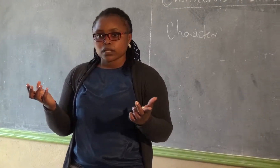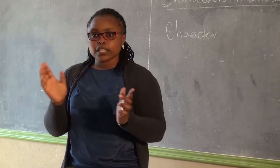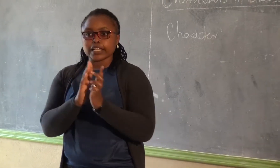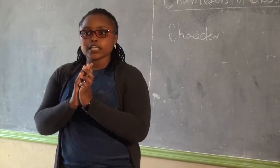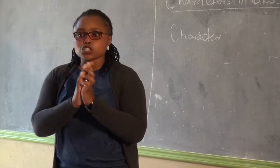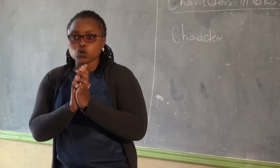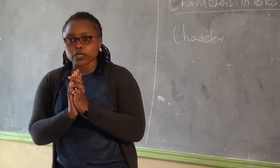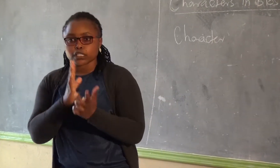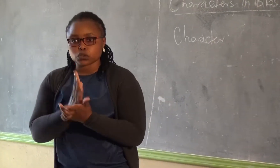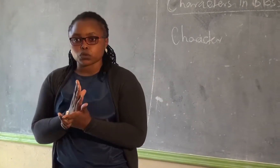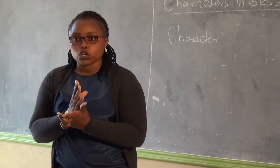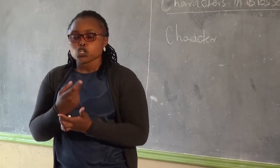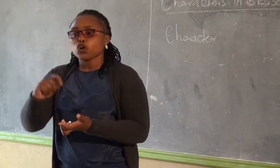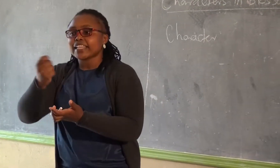Character in the story. So